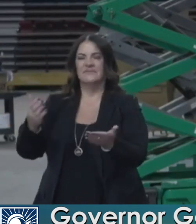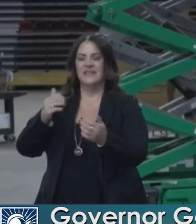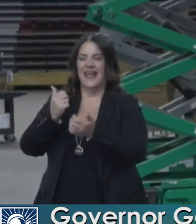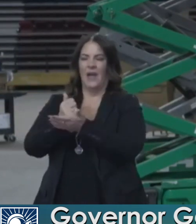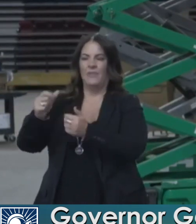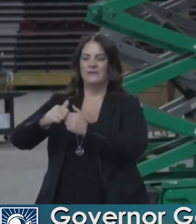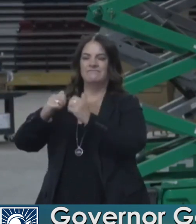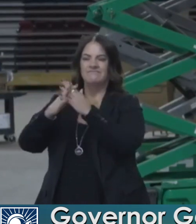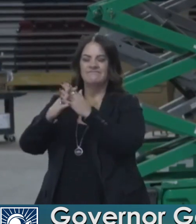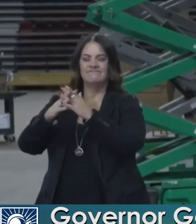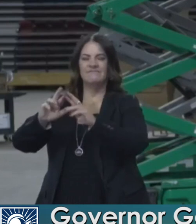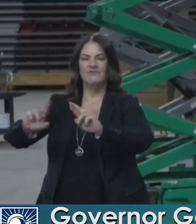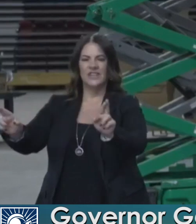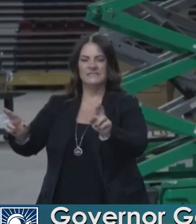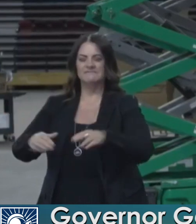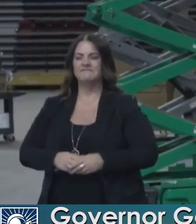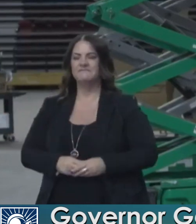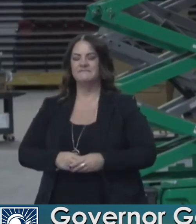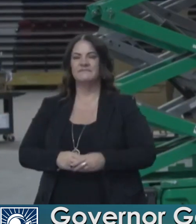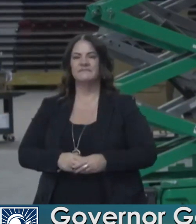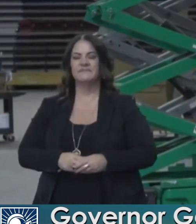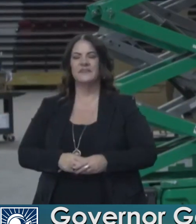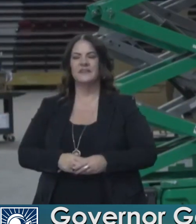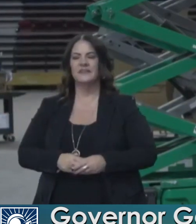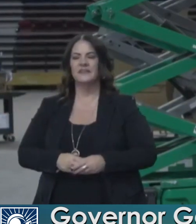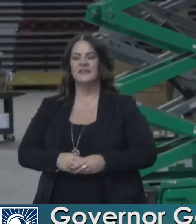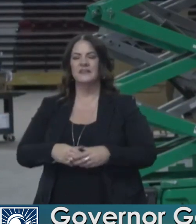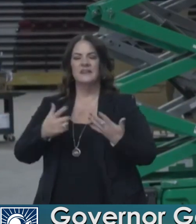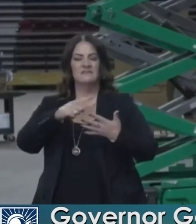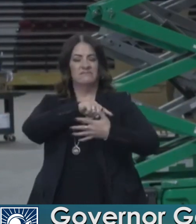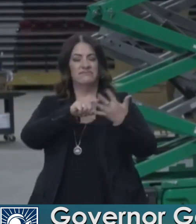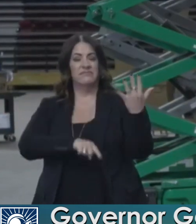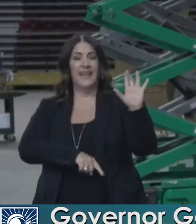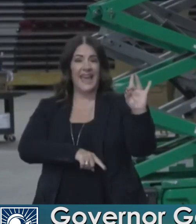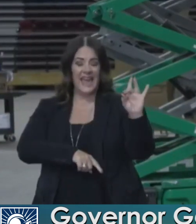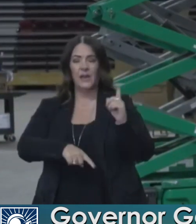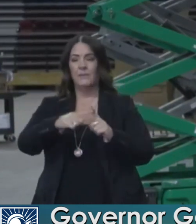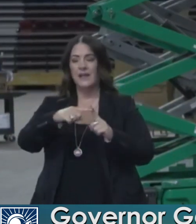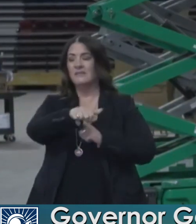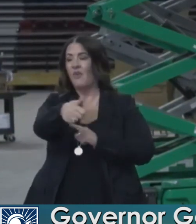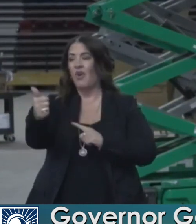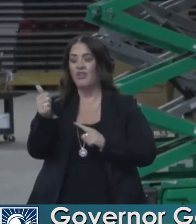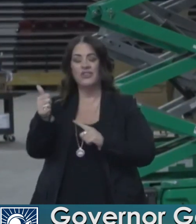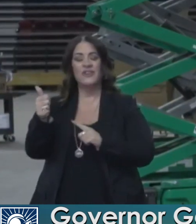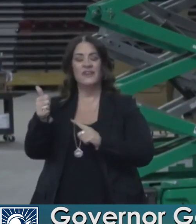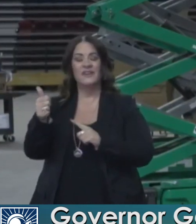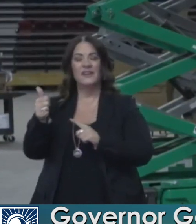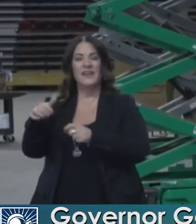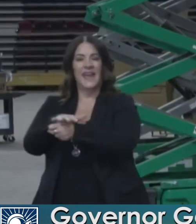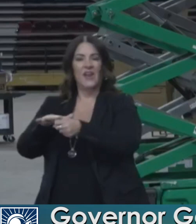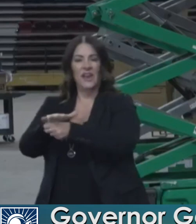sites, plus those hospitals, plus alternative care sites like this, that's the